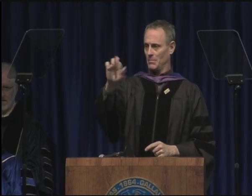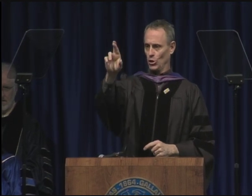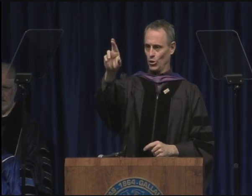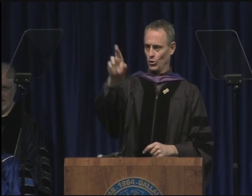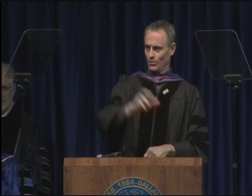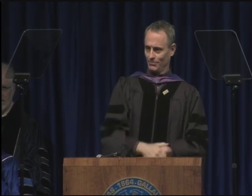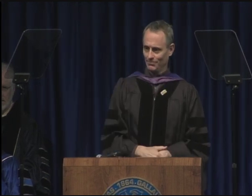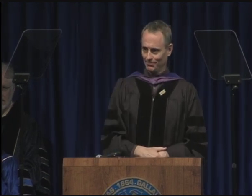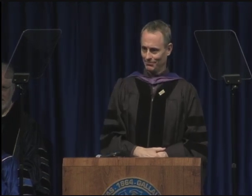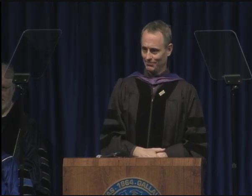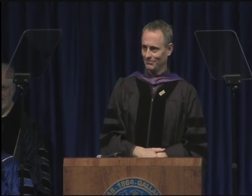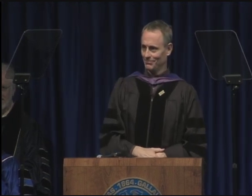Miller.